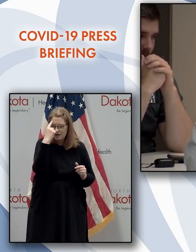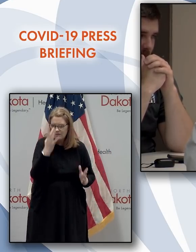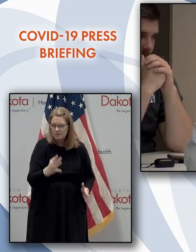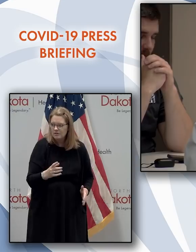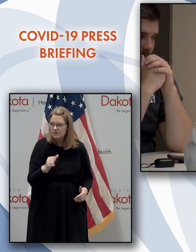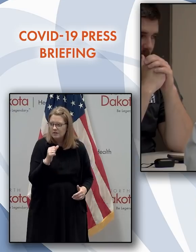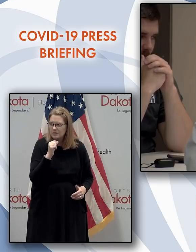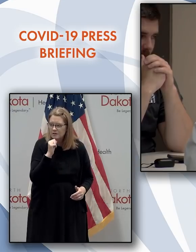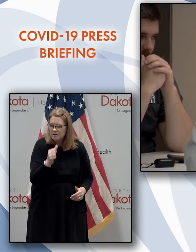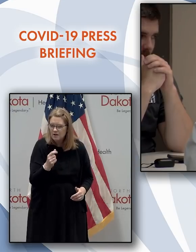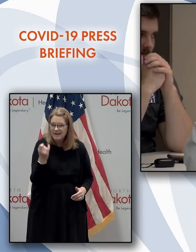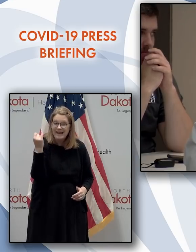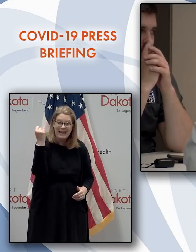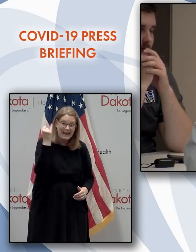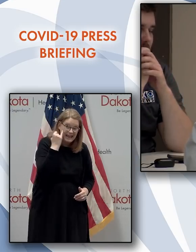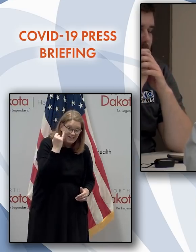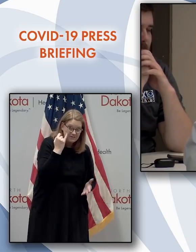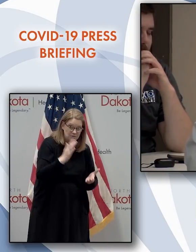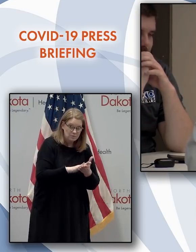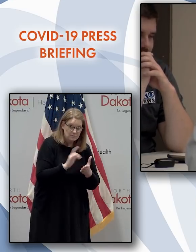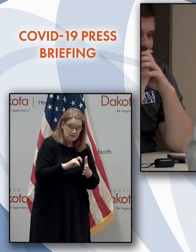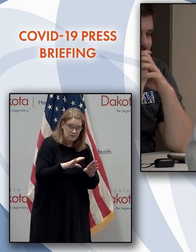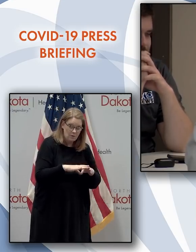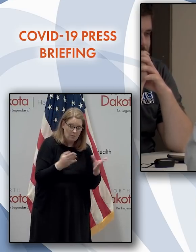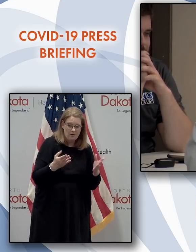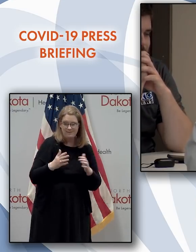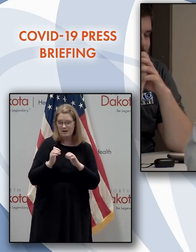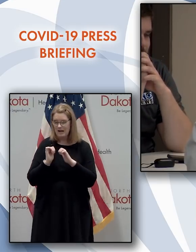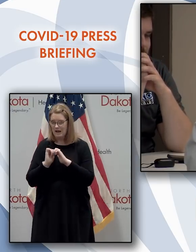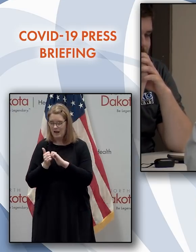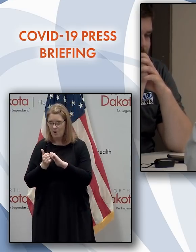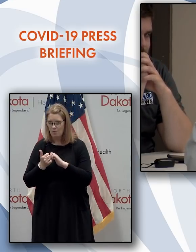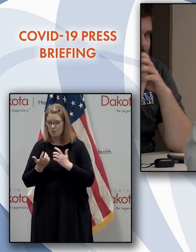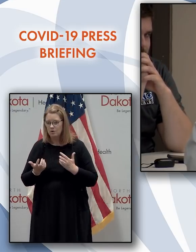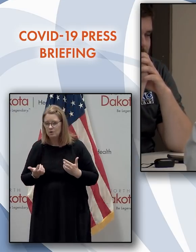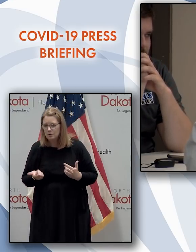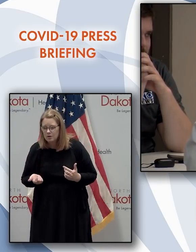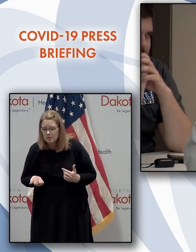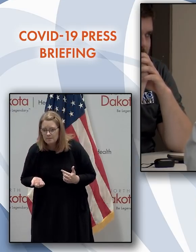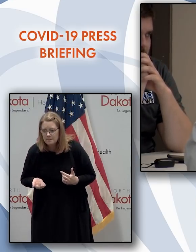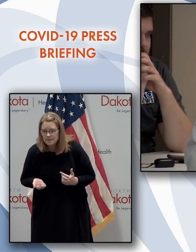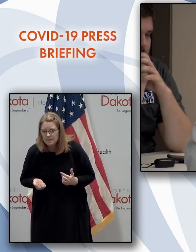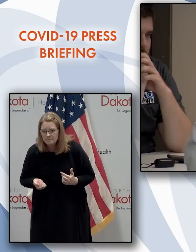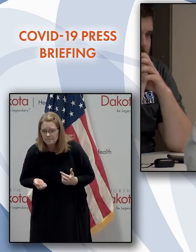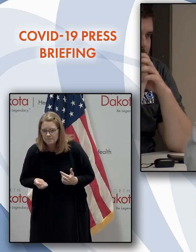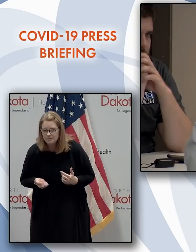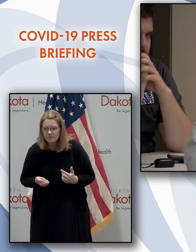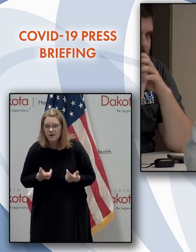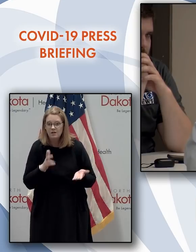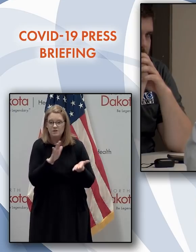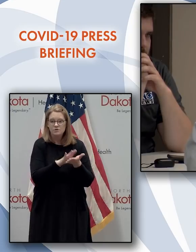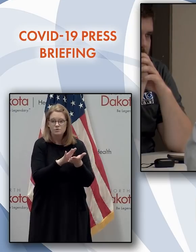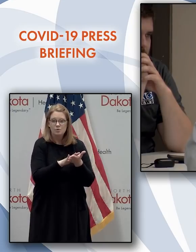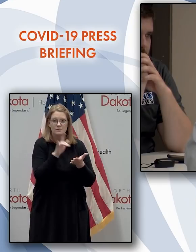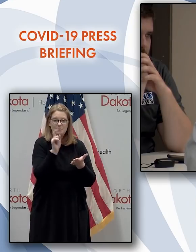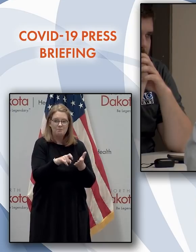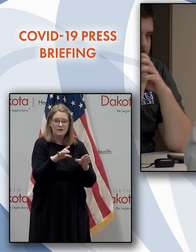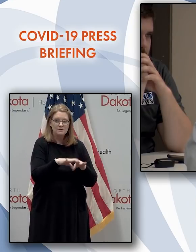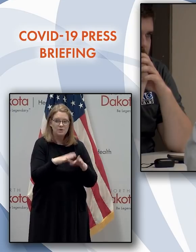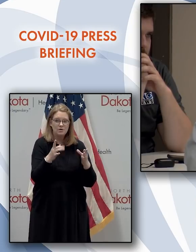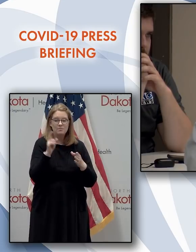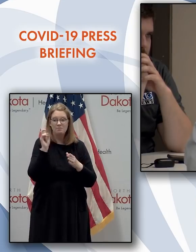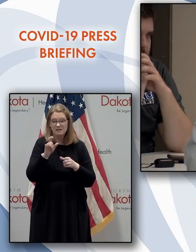it's not a matter of if schools need to open, it's a matter of how. And then she said this, schools must reopen, they must be